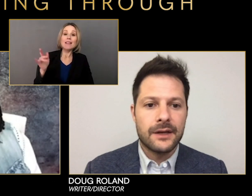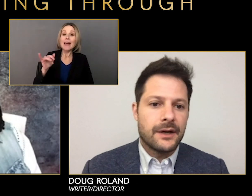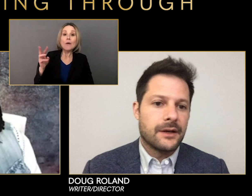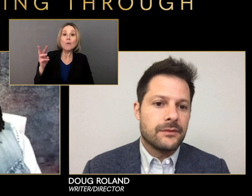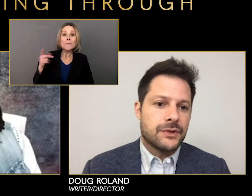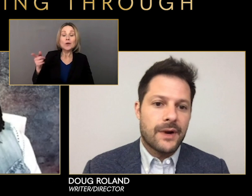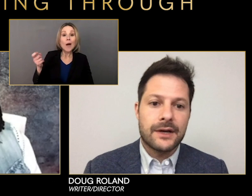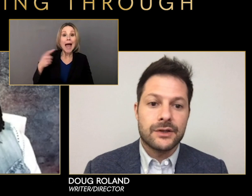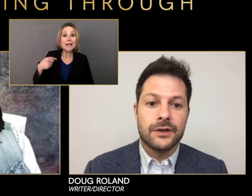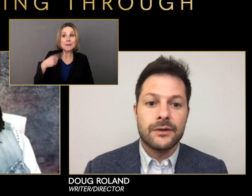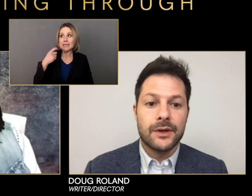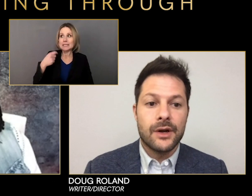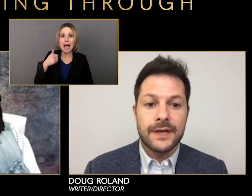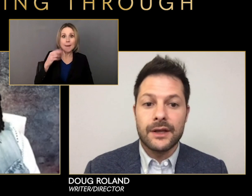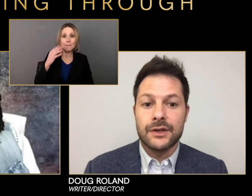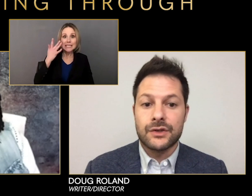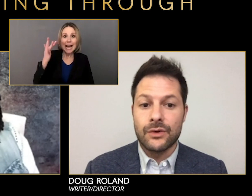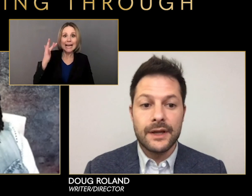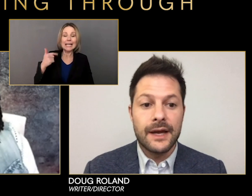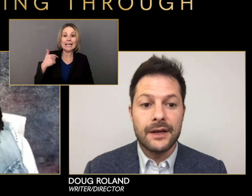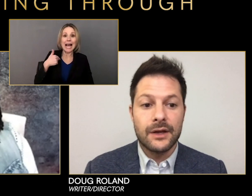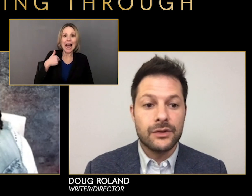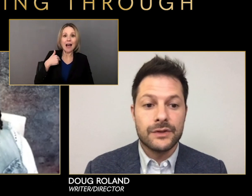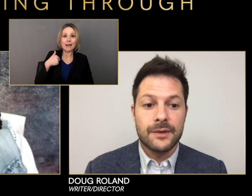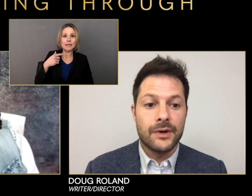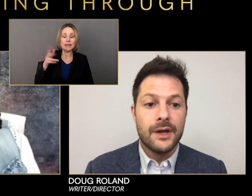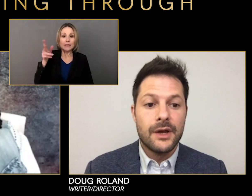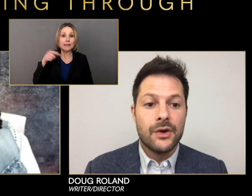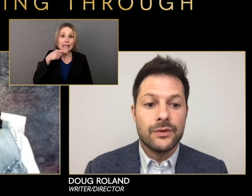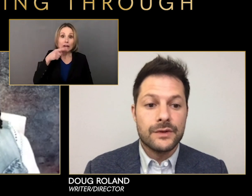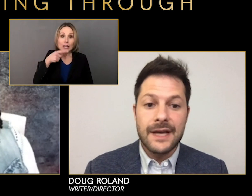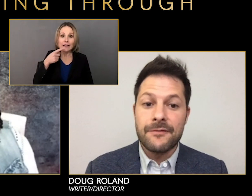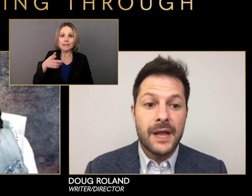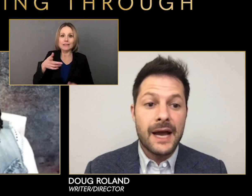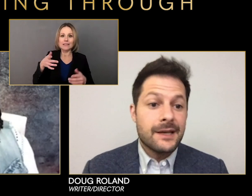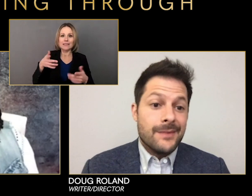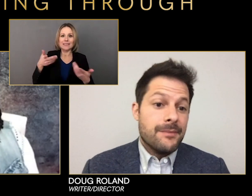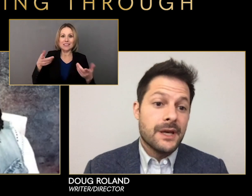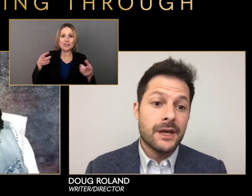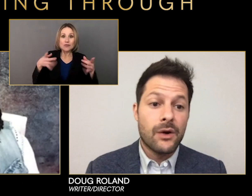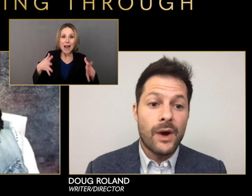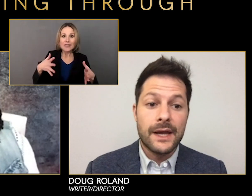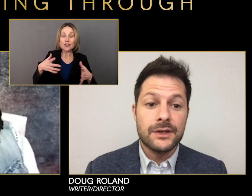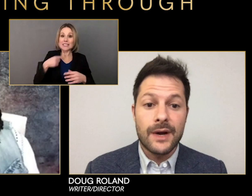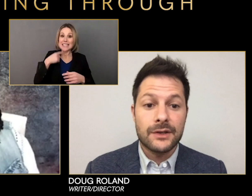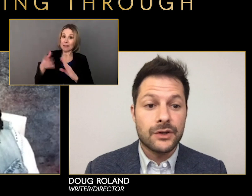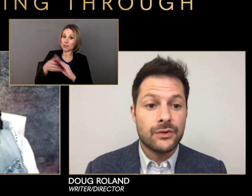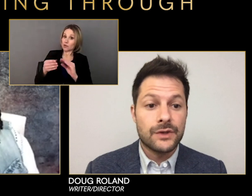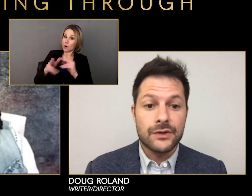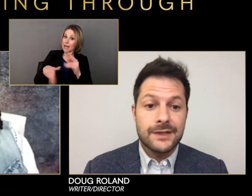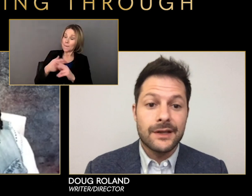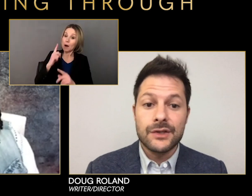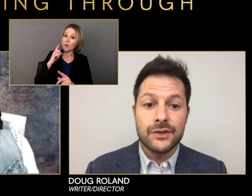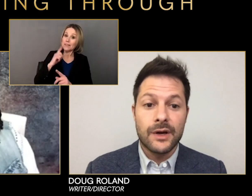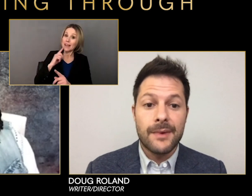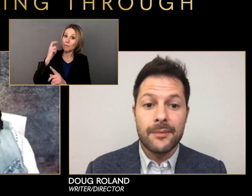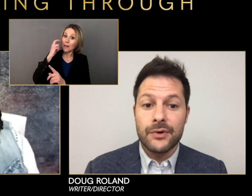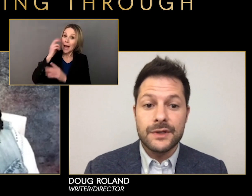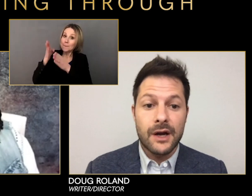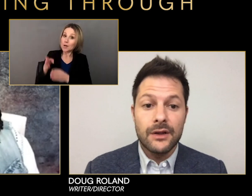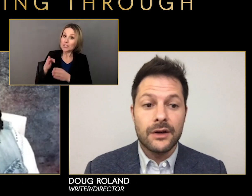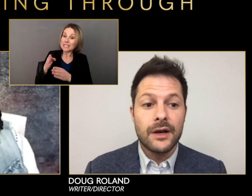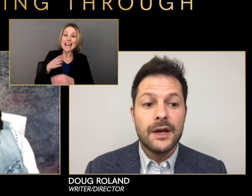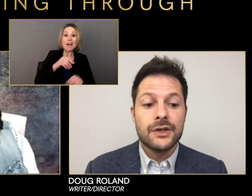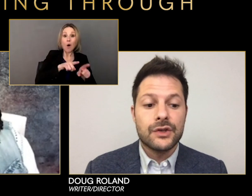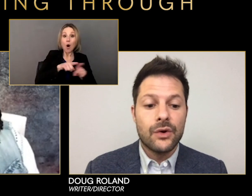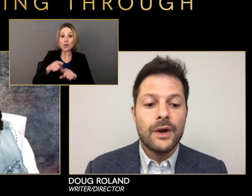and hearing director. You know, telling a story that includes someone who's deafblind, and me being a white director who's also telling a story about a person